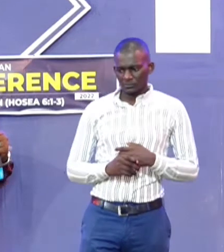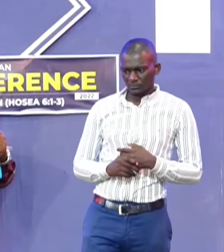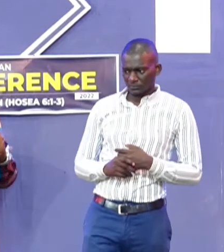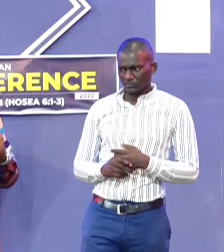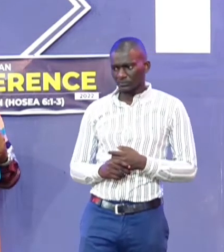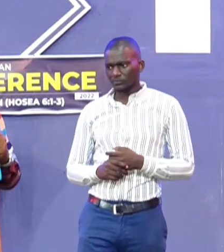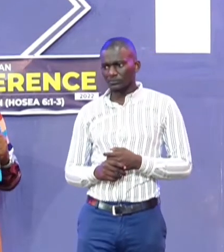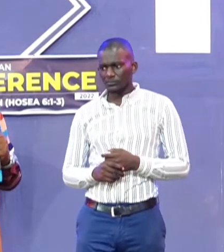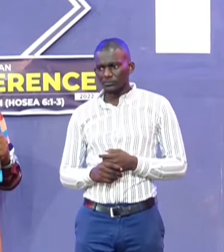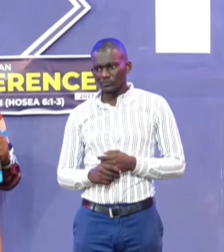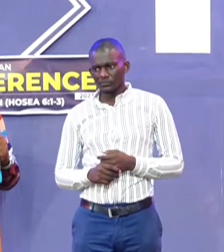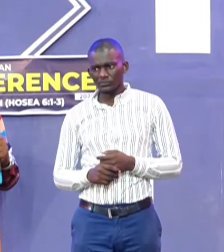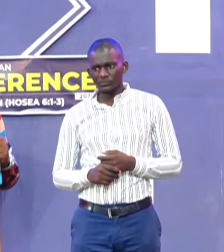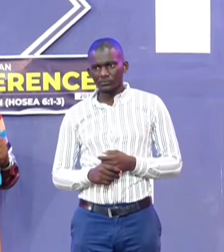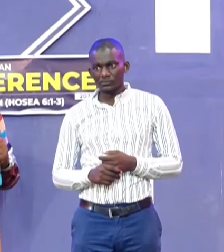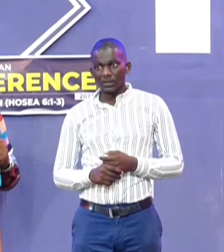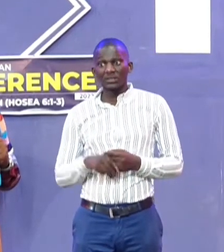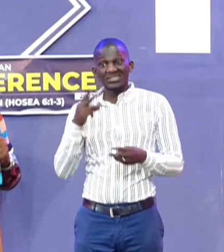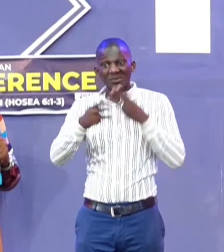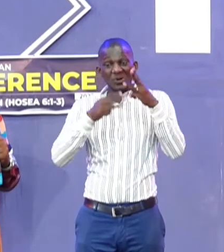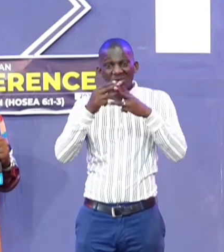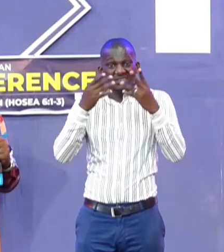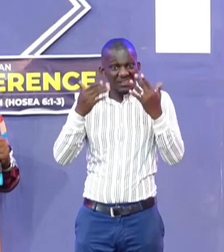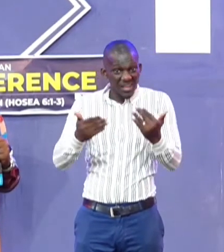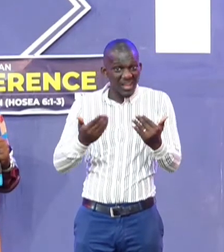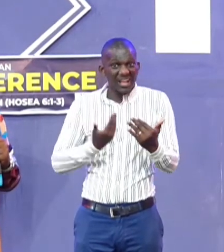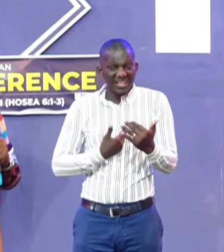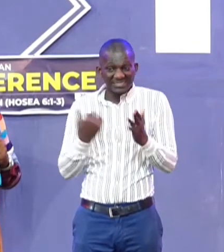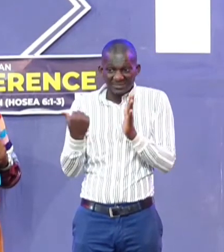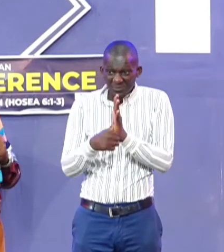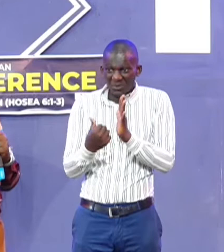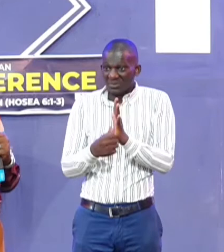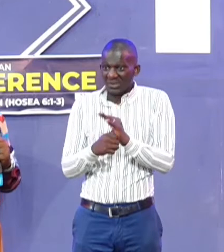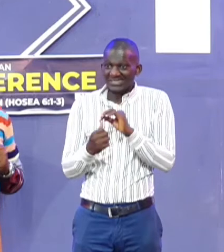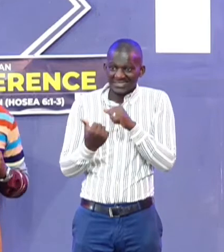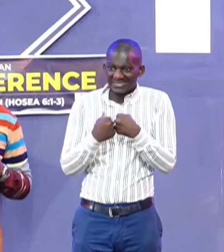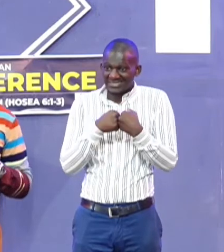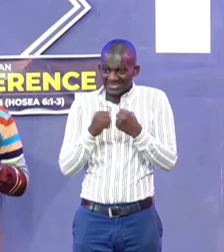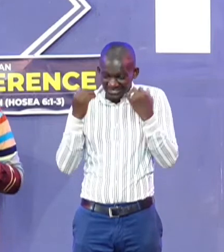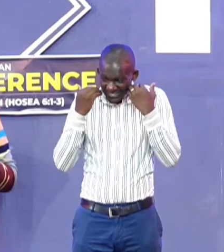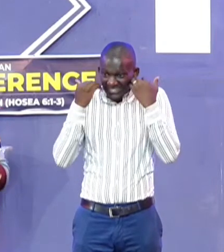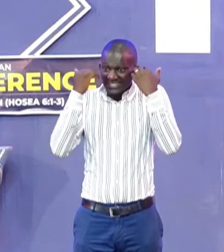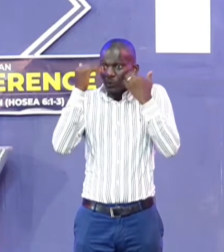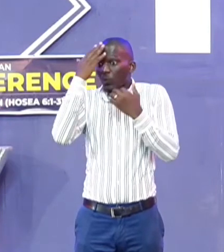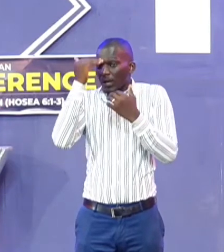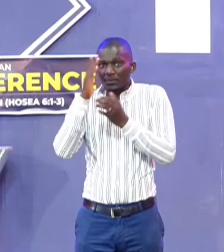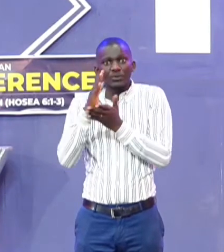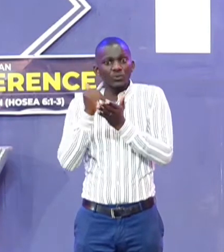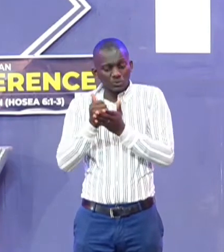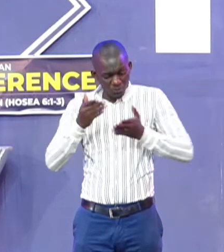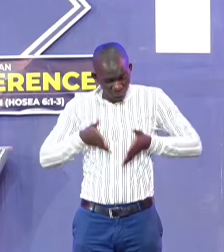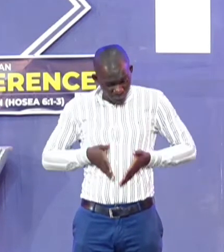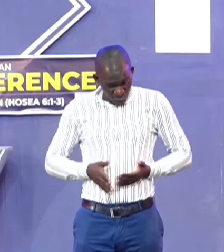on Hagar. Ensi eri ku bunkenke olw'ezzadde lya Ismail. The world is on